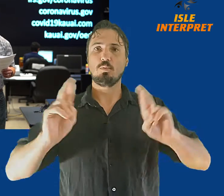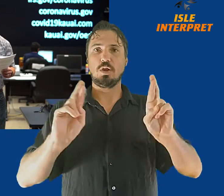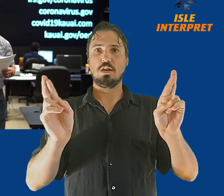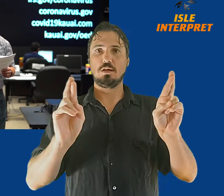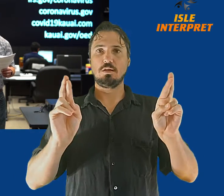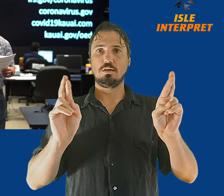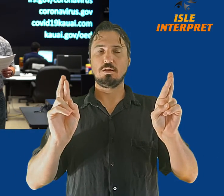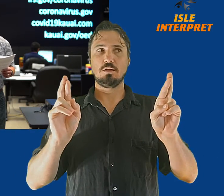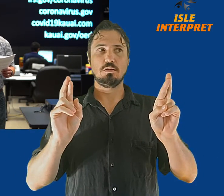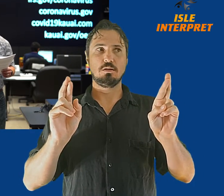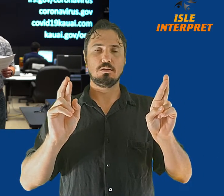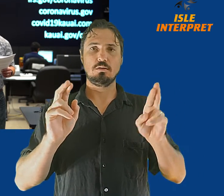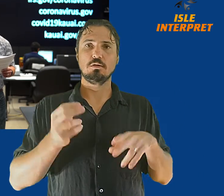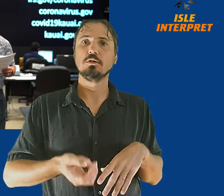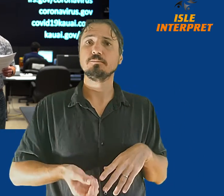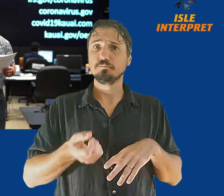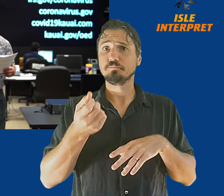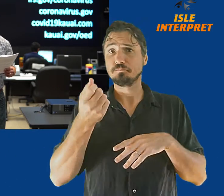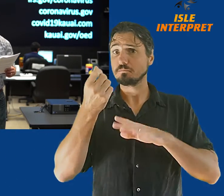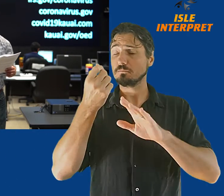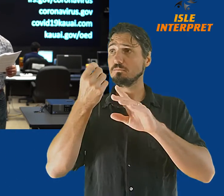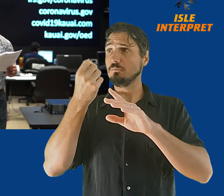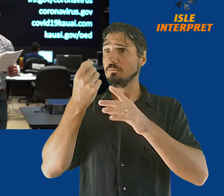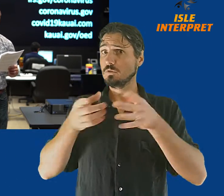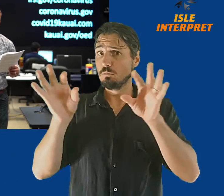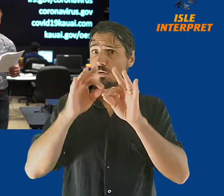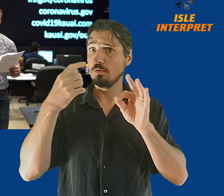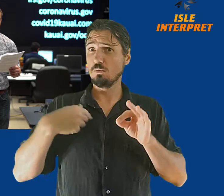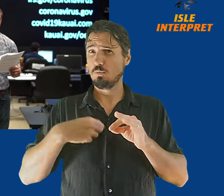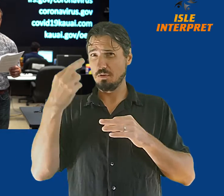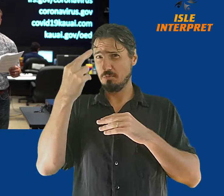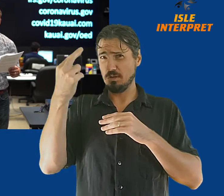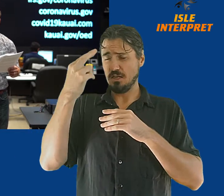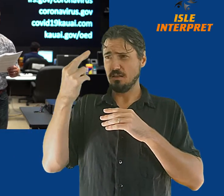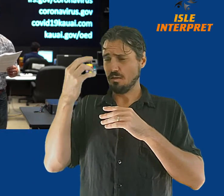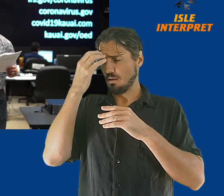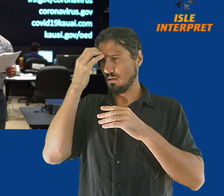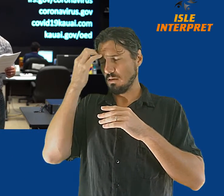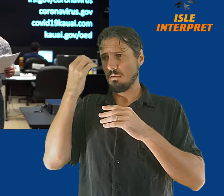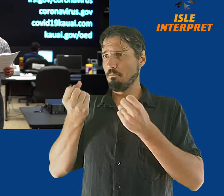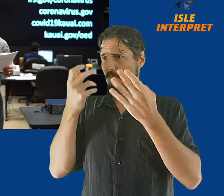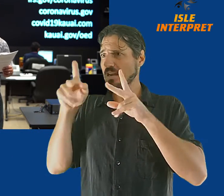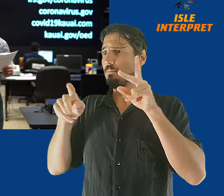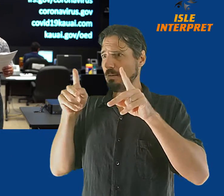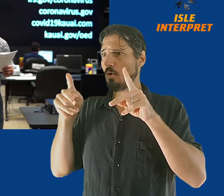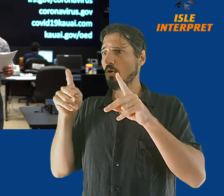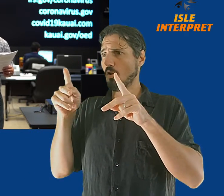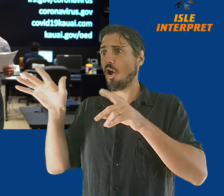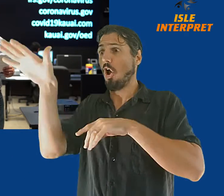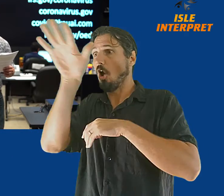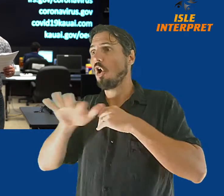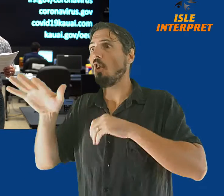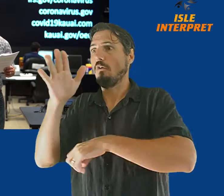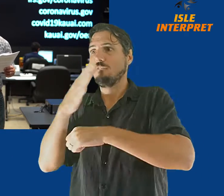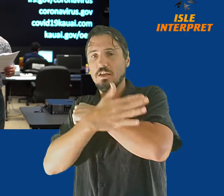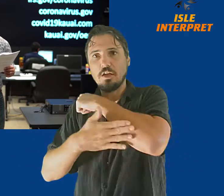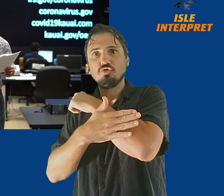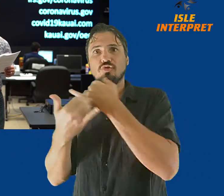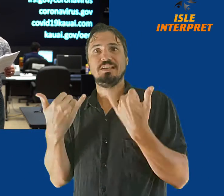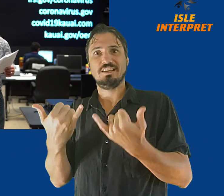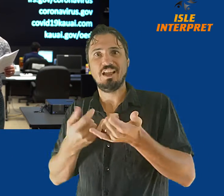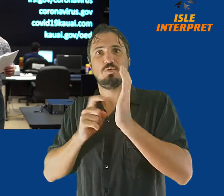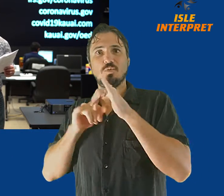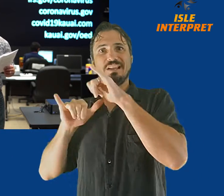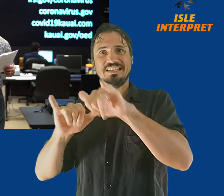orders cascade across the nation, it's important that we recognize the cost it's having on our economy, our small businesses and